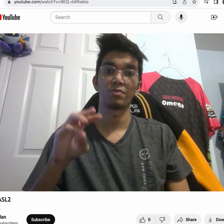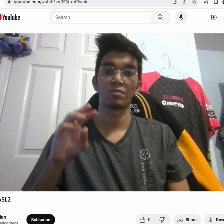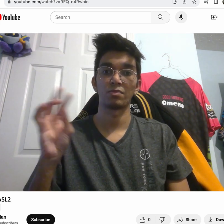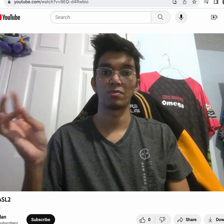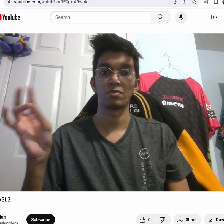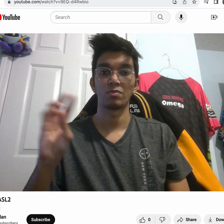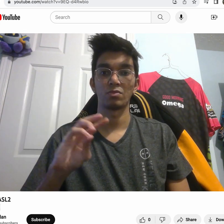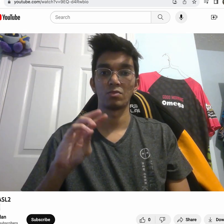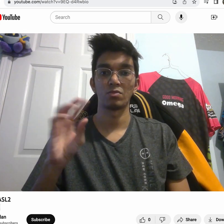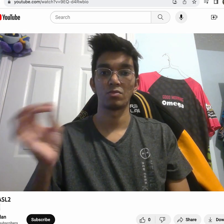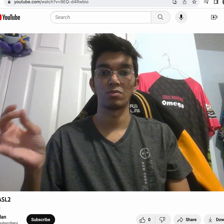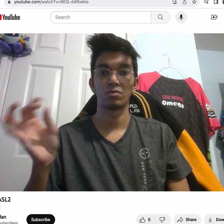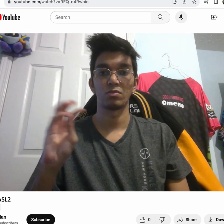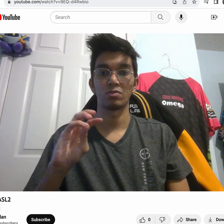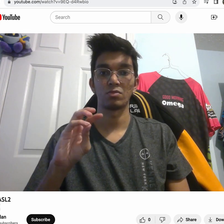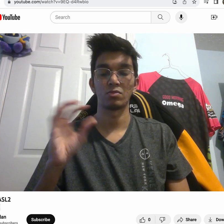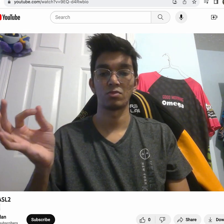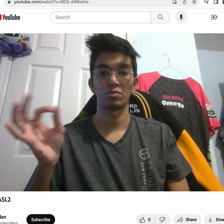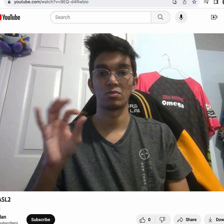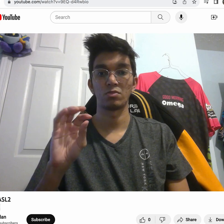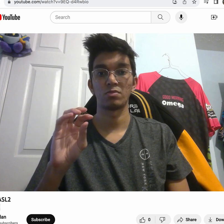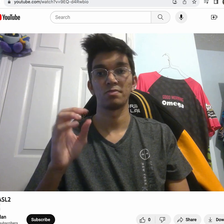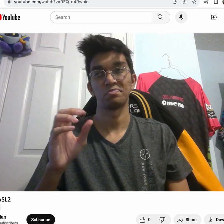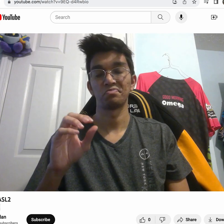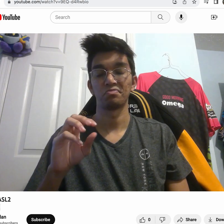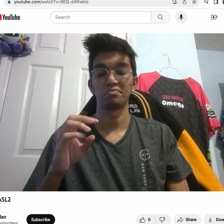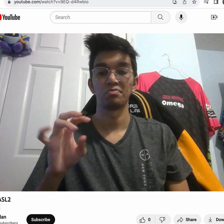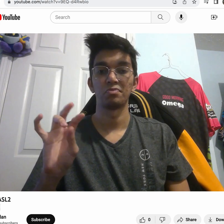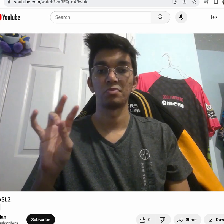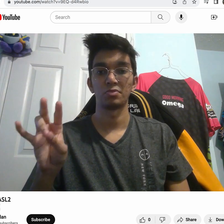Mm-hmm. Now you start the rocking. Mm-hmm.